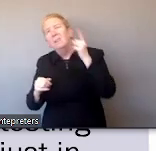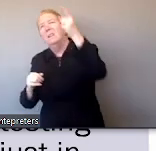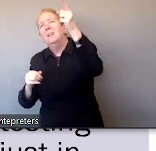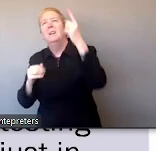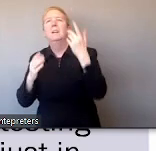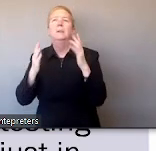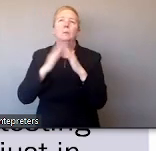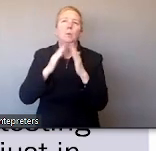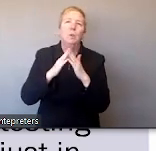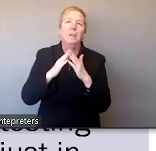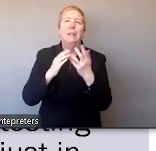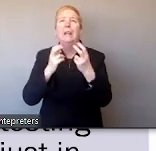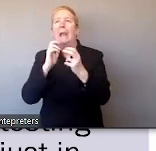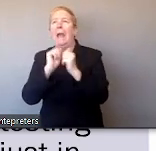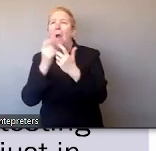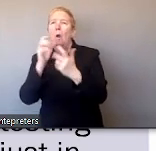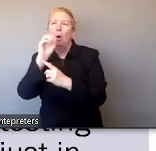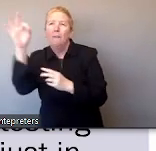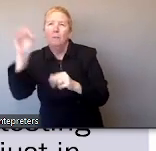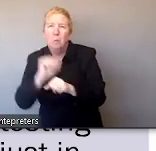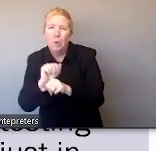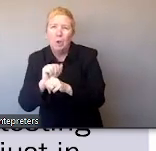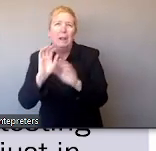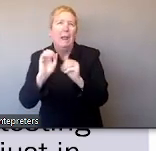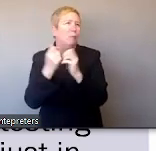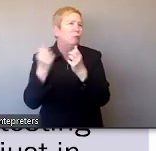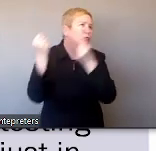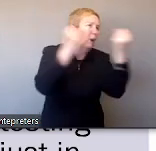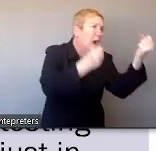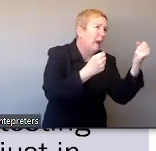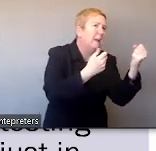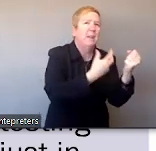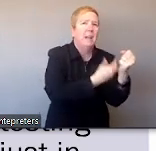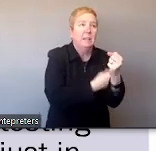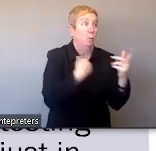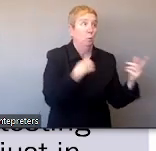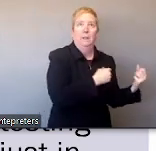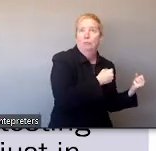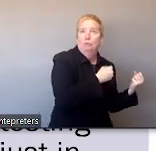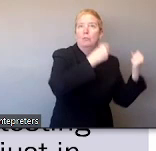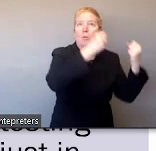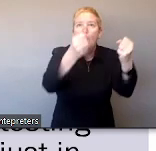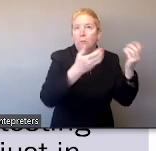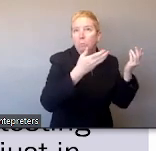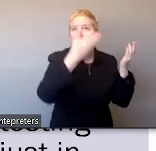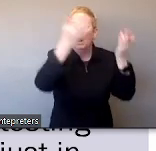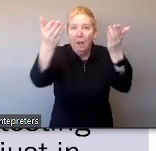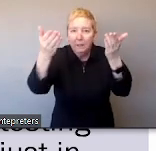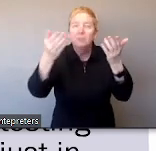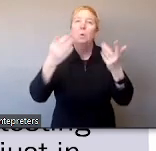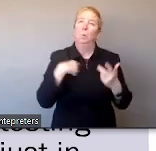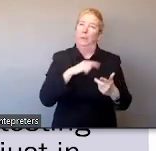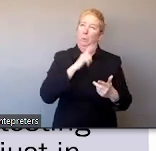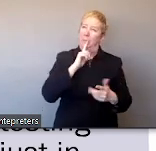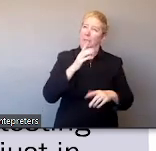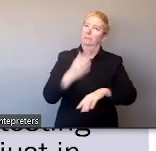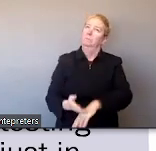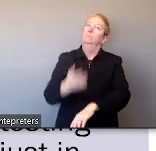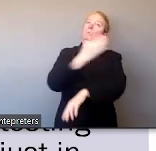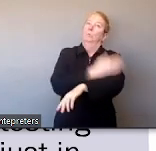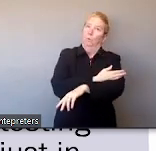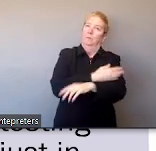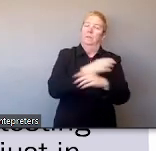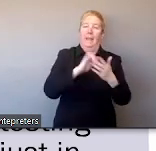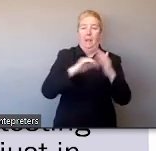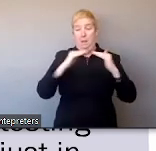getting to vaccine sites, et cetera. And we actually transcended the severe inequities in New Mexico to the point now